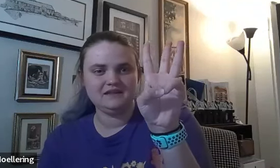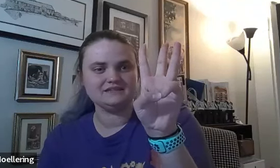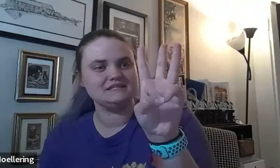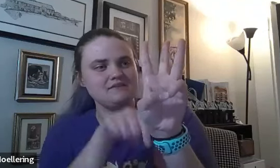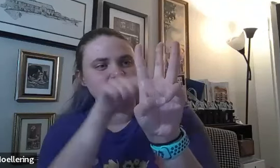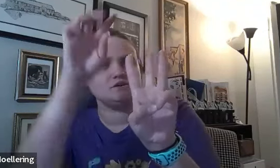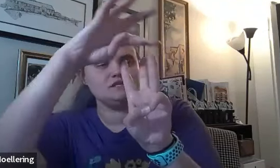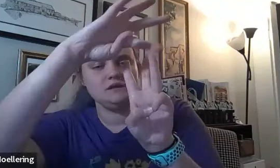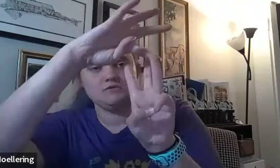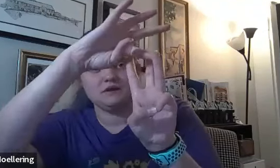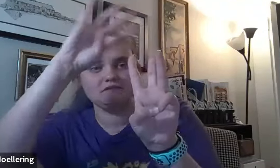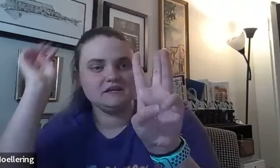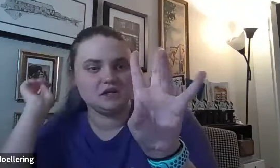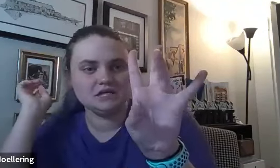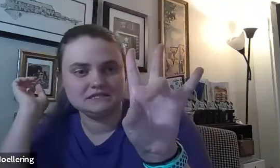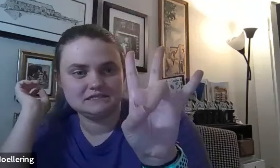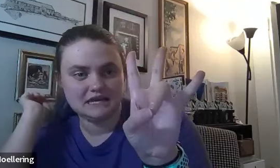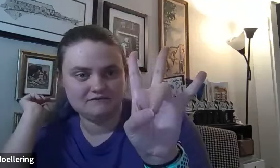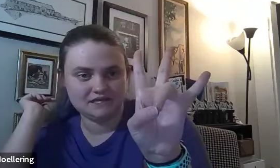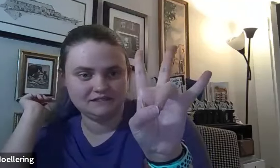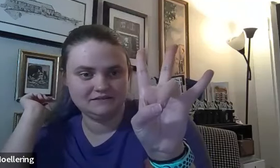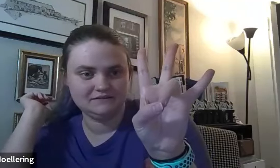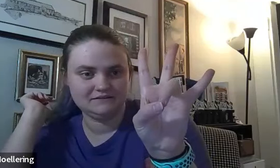Then 7 is going to be our ring finger, 7.